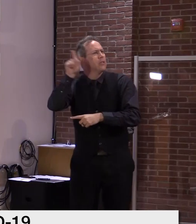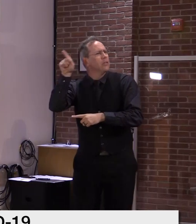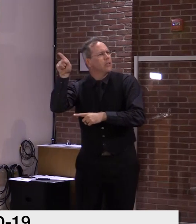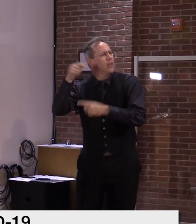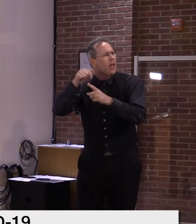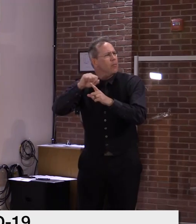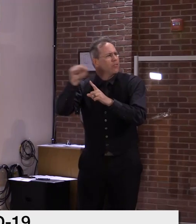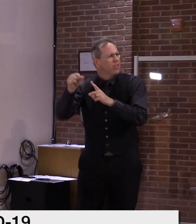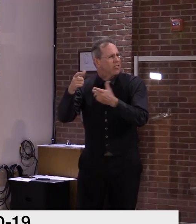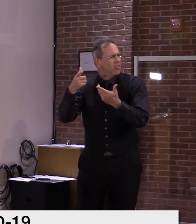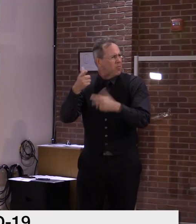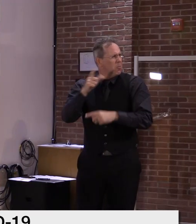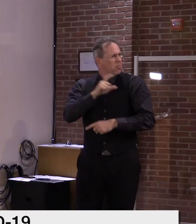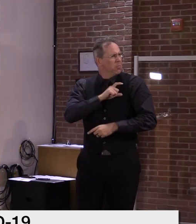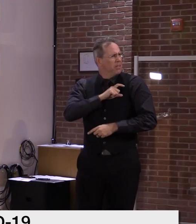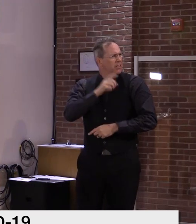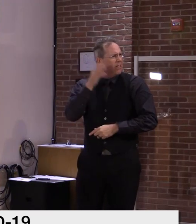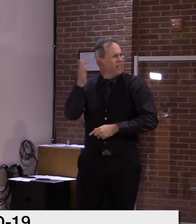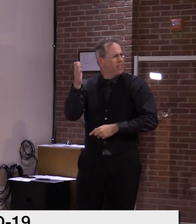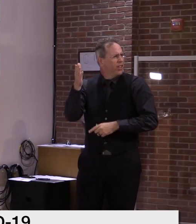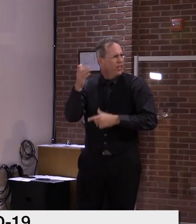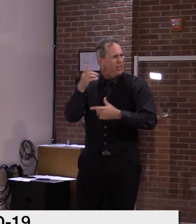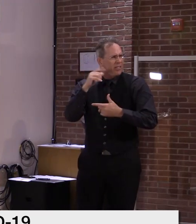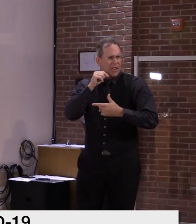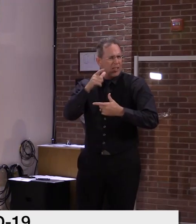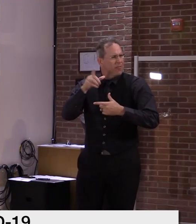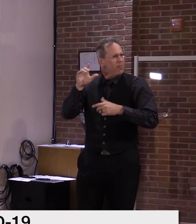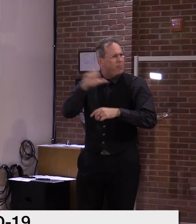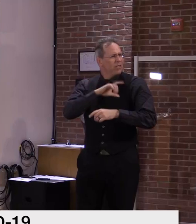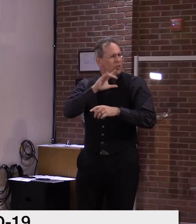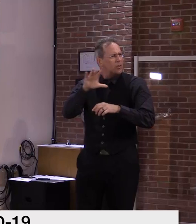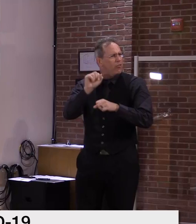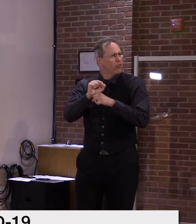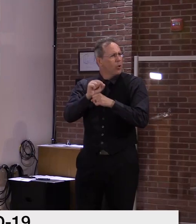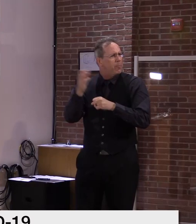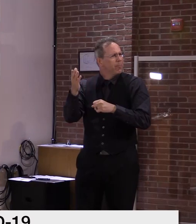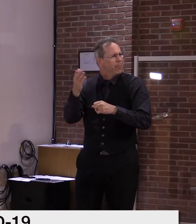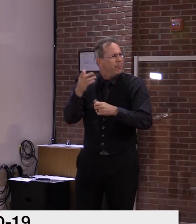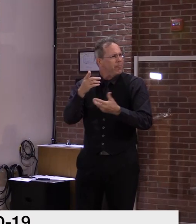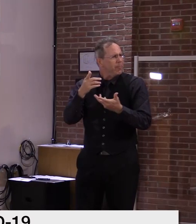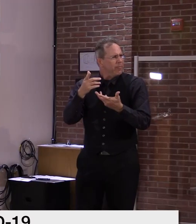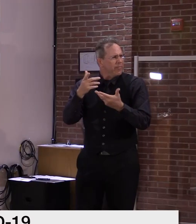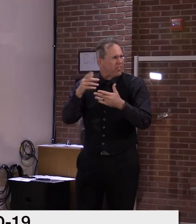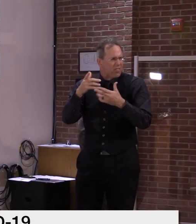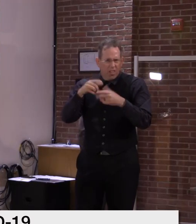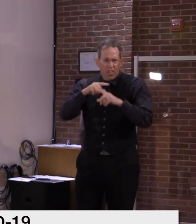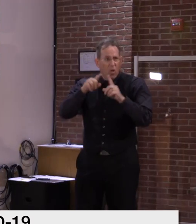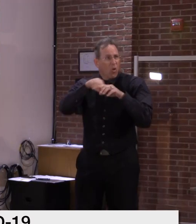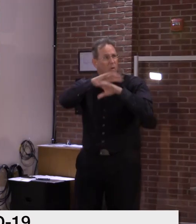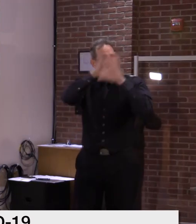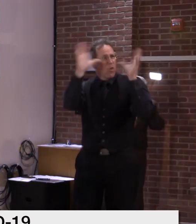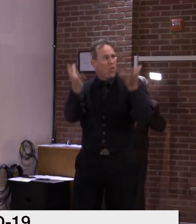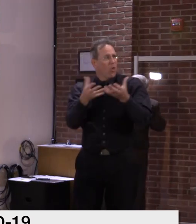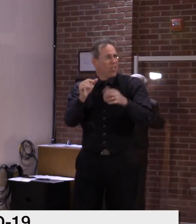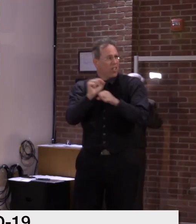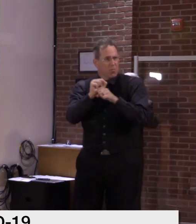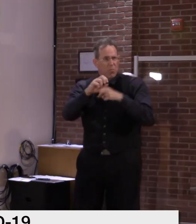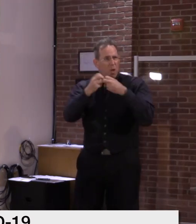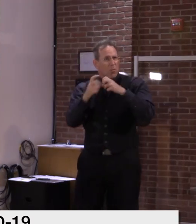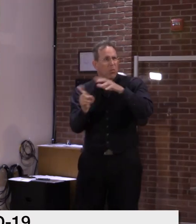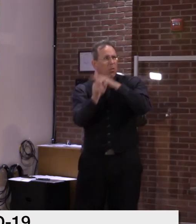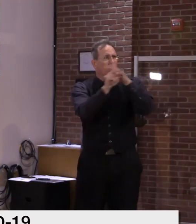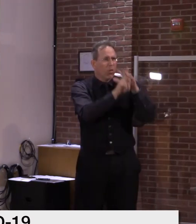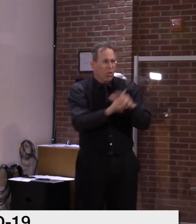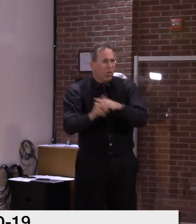their duty, or is there some sort of overarching state policy that's keeping these